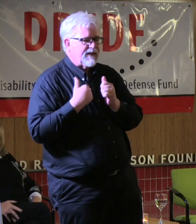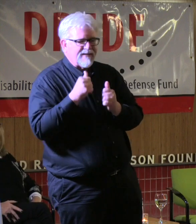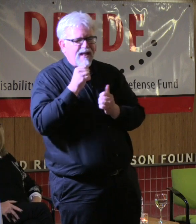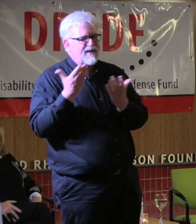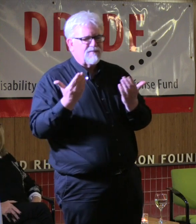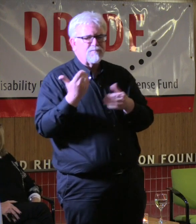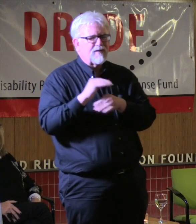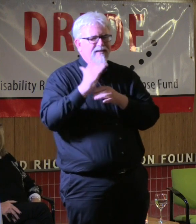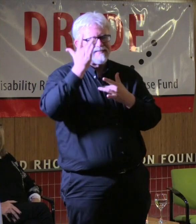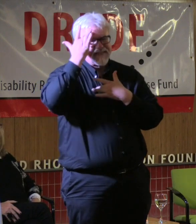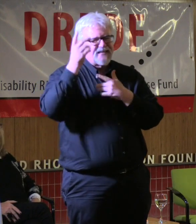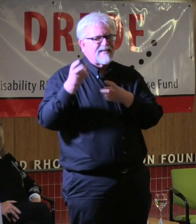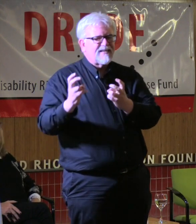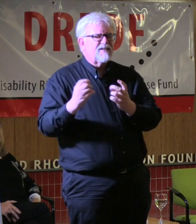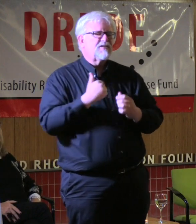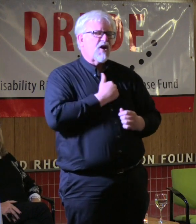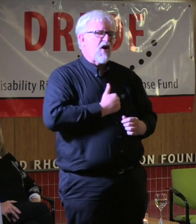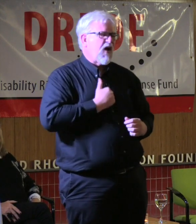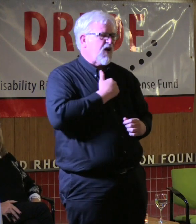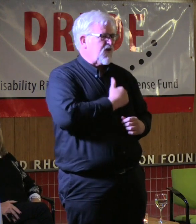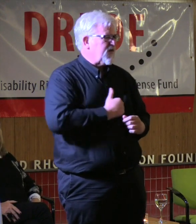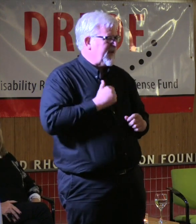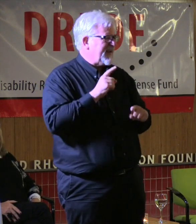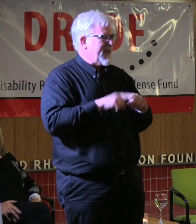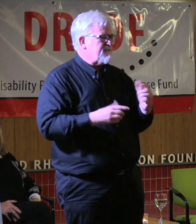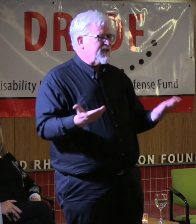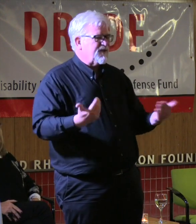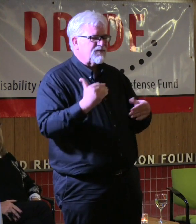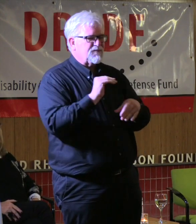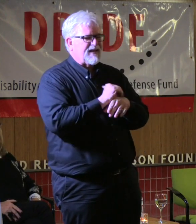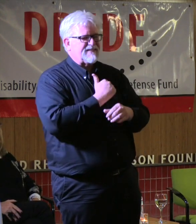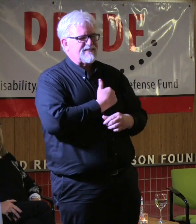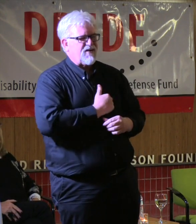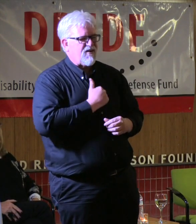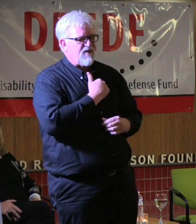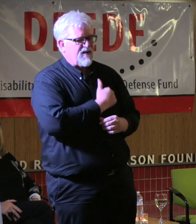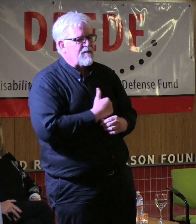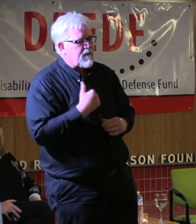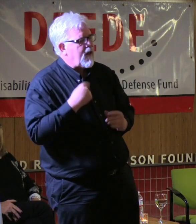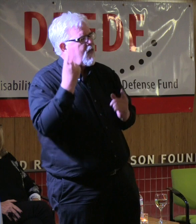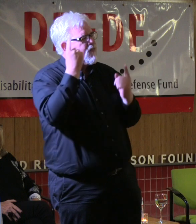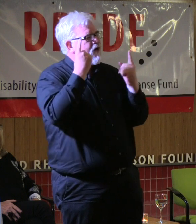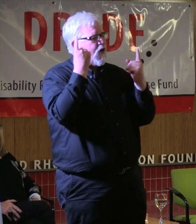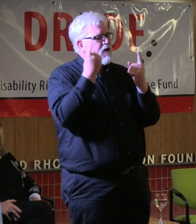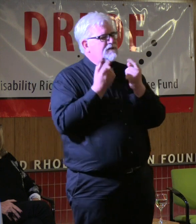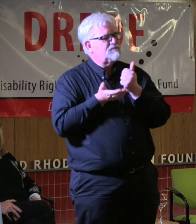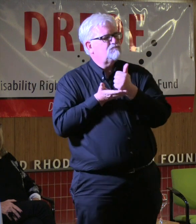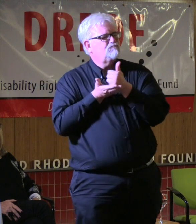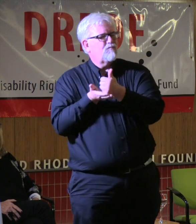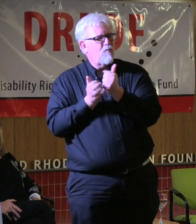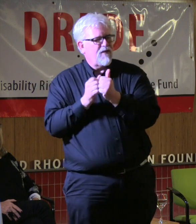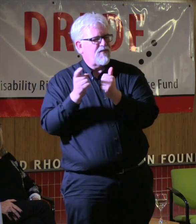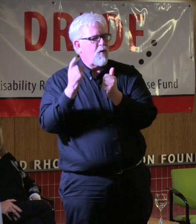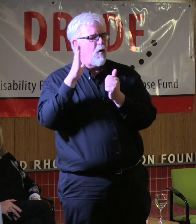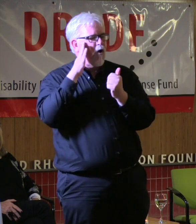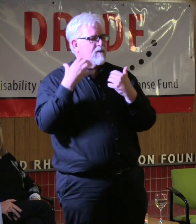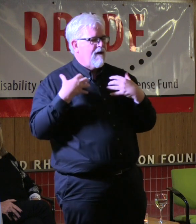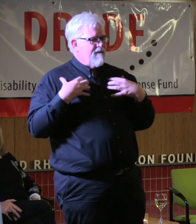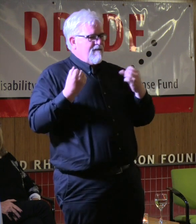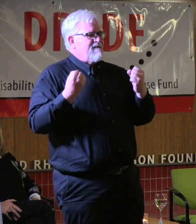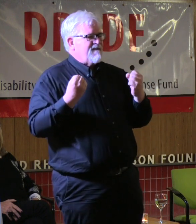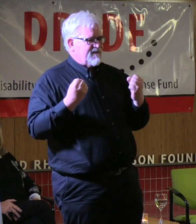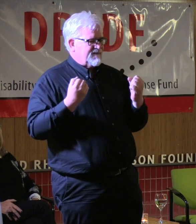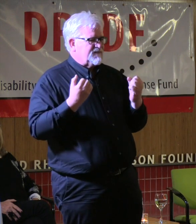of the way. So I'm sorry she can't be here this evening, but our thoughts are with her and hope she is back on her feet